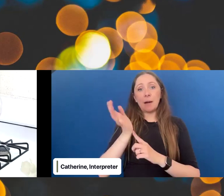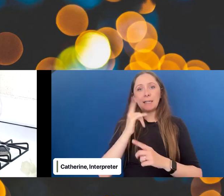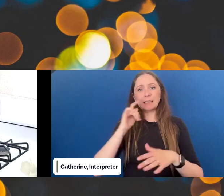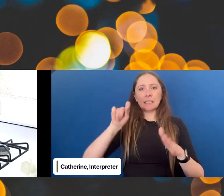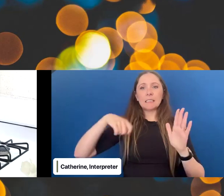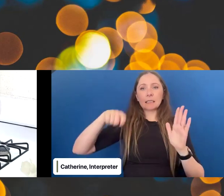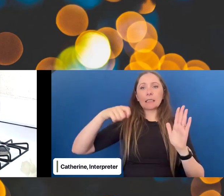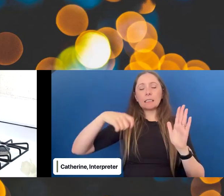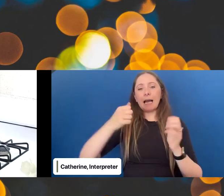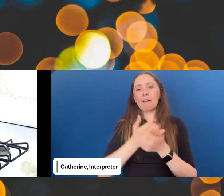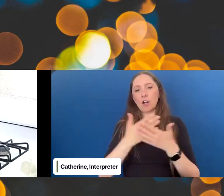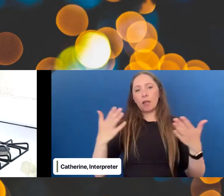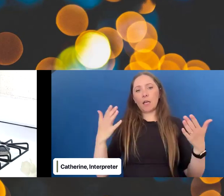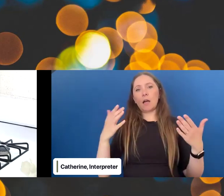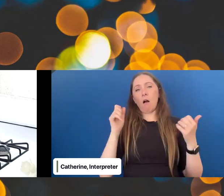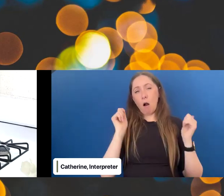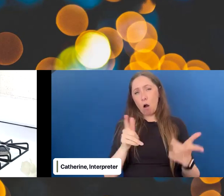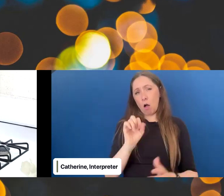of cornstarch in there.